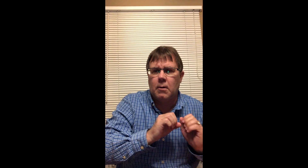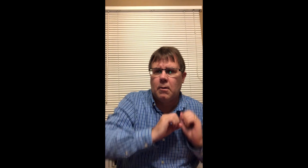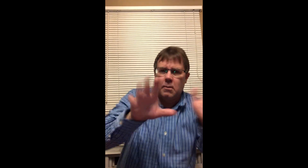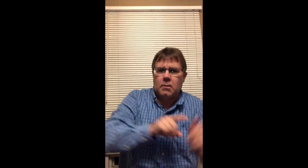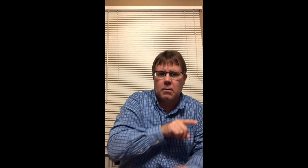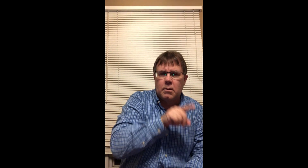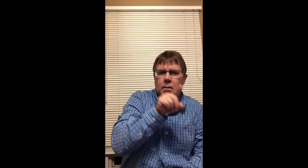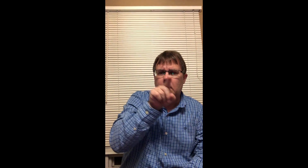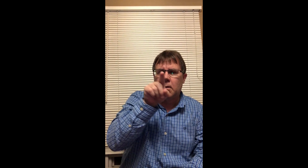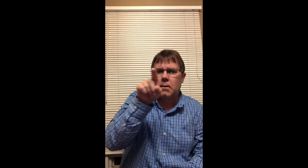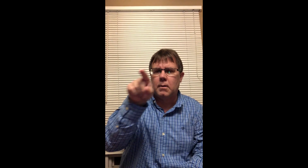and passes,